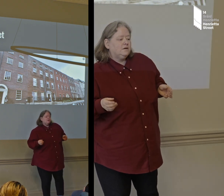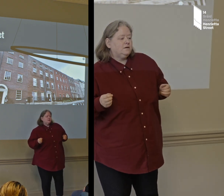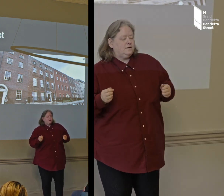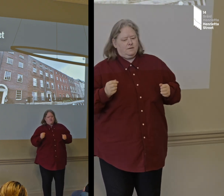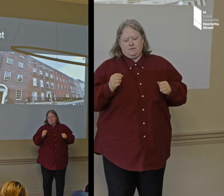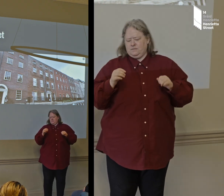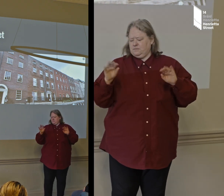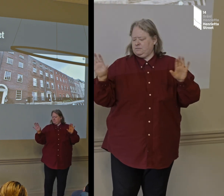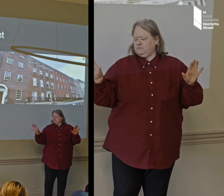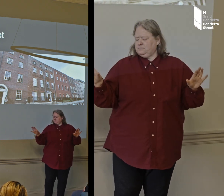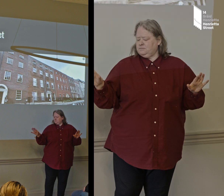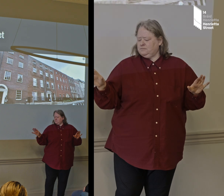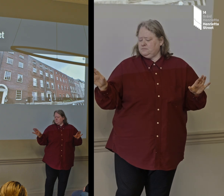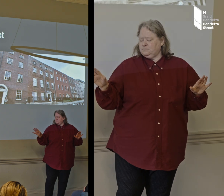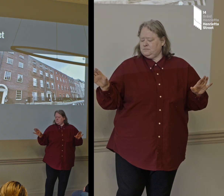power.